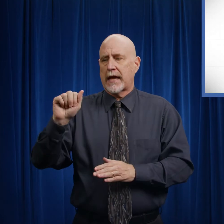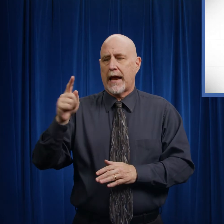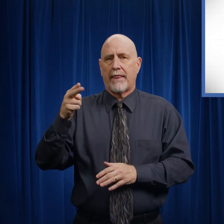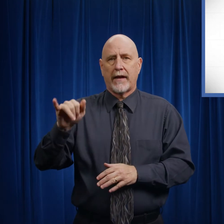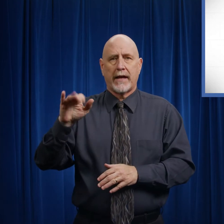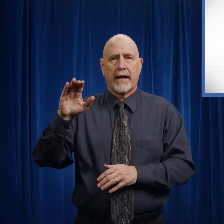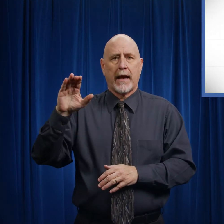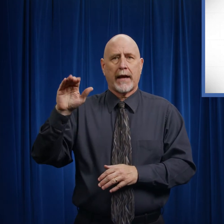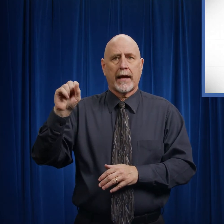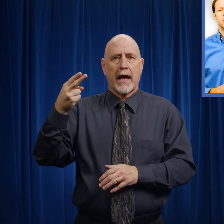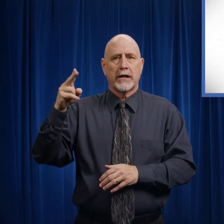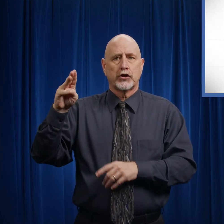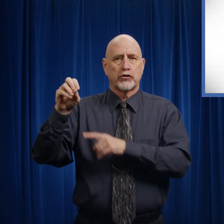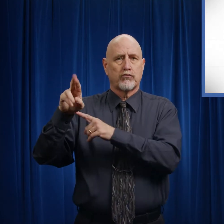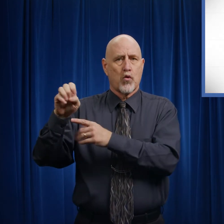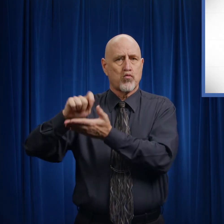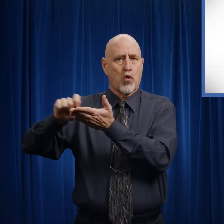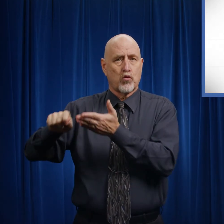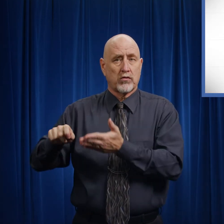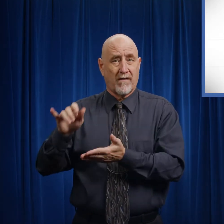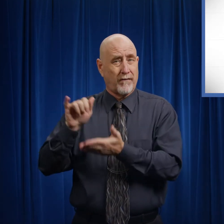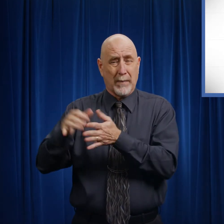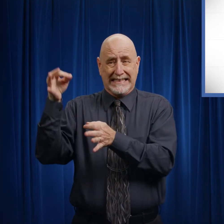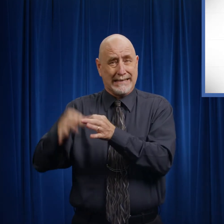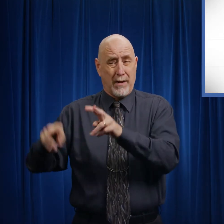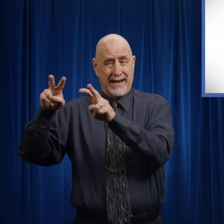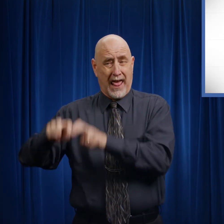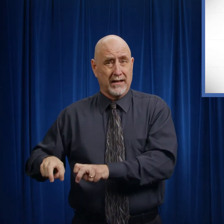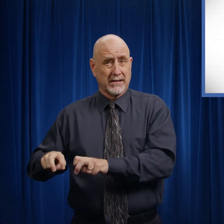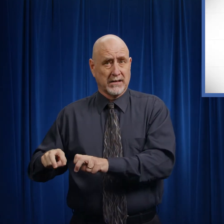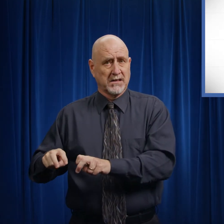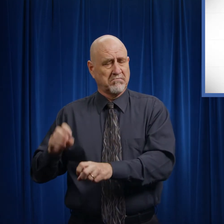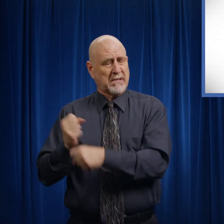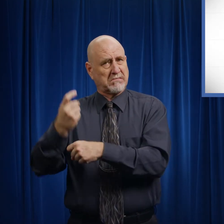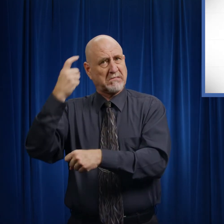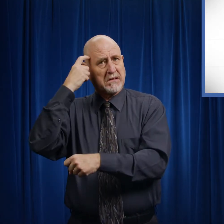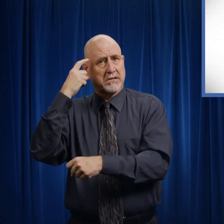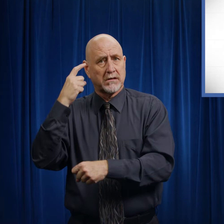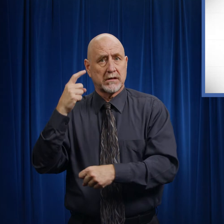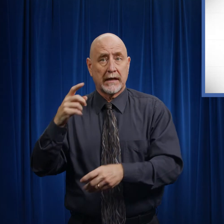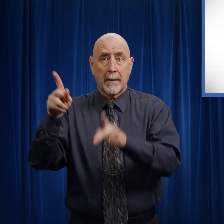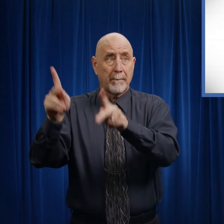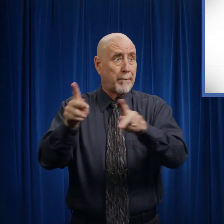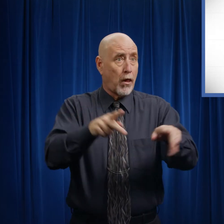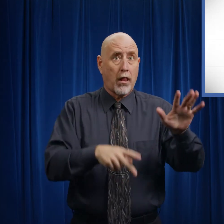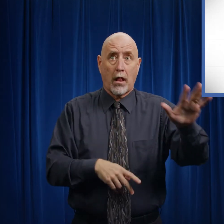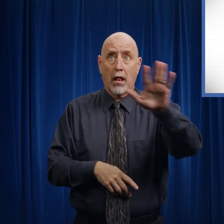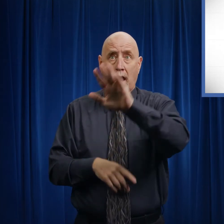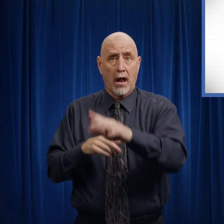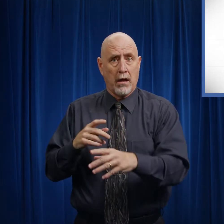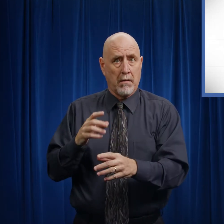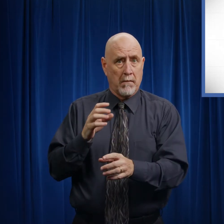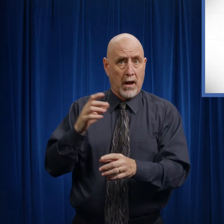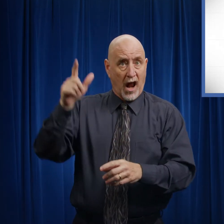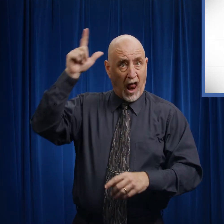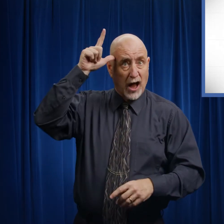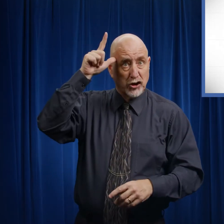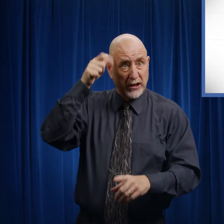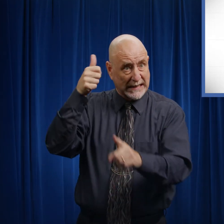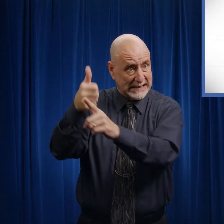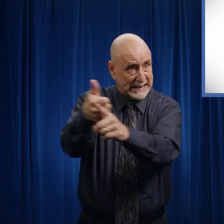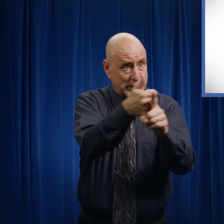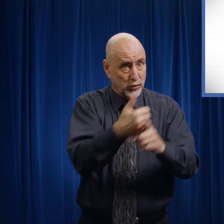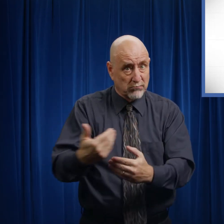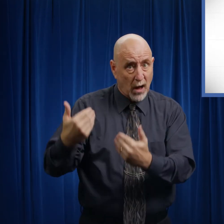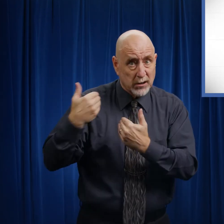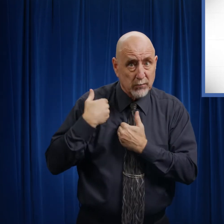Anthony Cashmore wrote, "From this simple analysis, surely it follows that individuals cannot logically